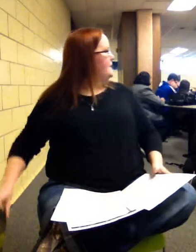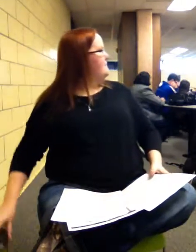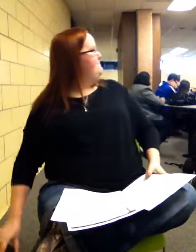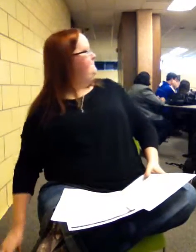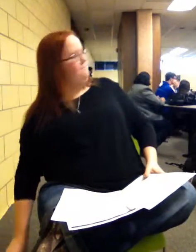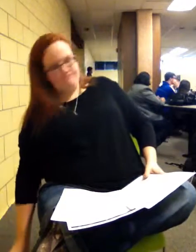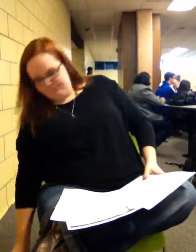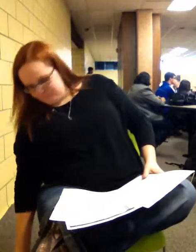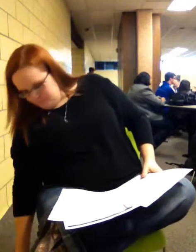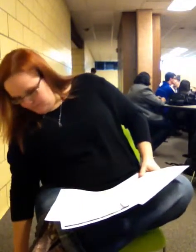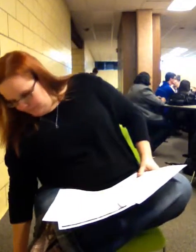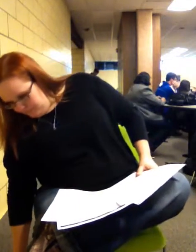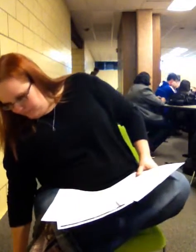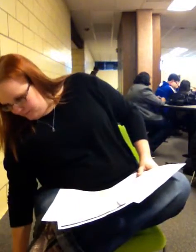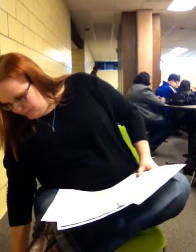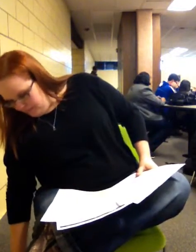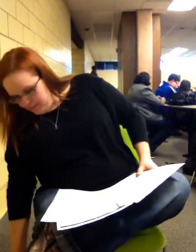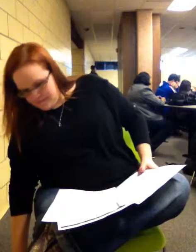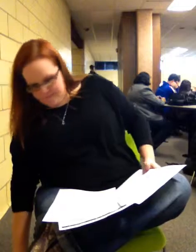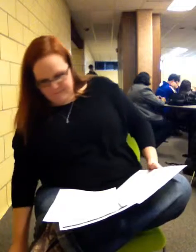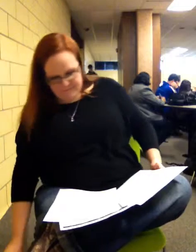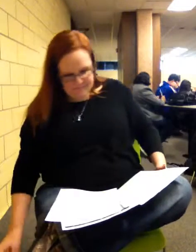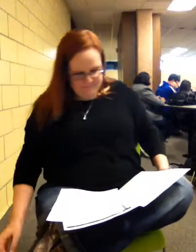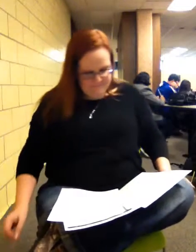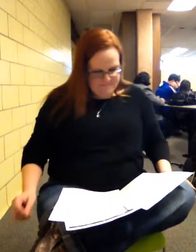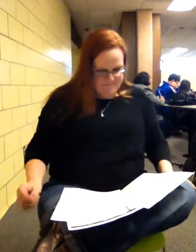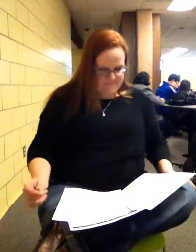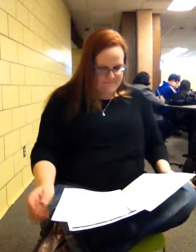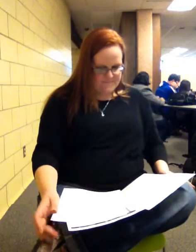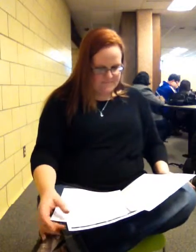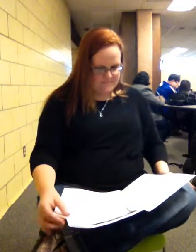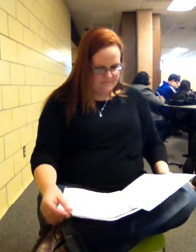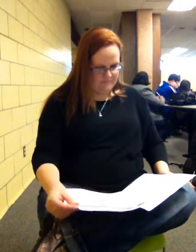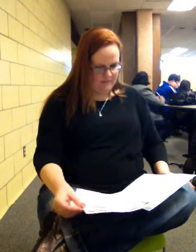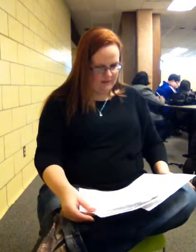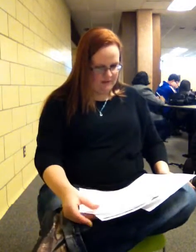Yeah, okay. Thank you, because that's what was laying here, so that's what I was trying to, thank you.